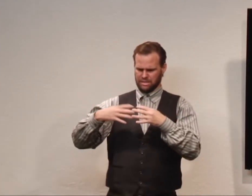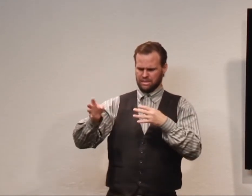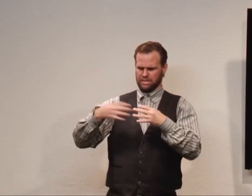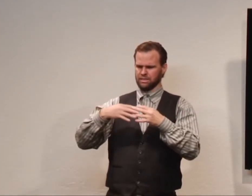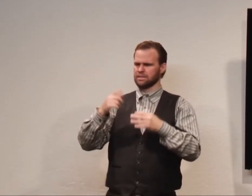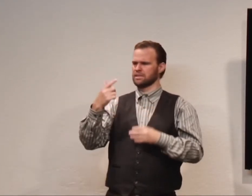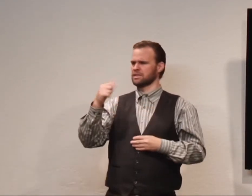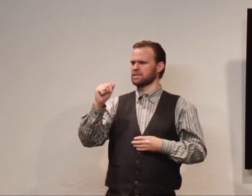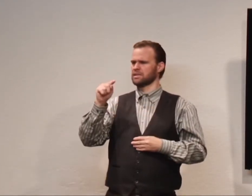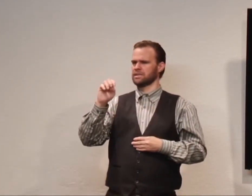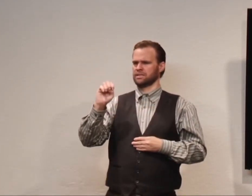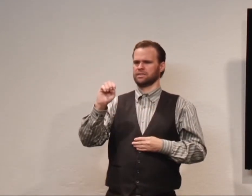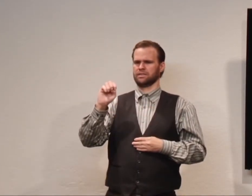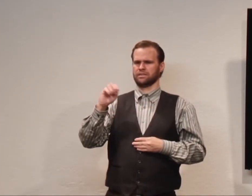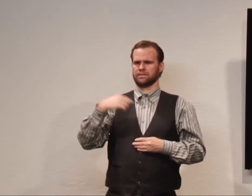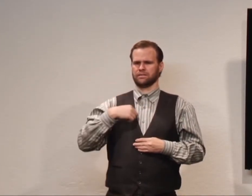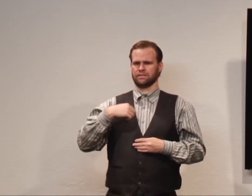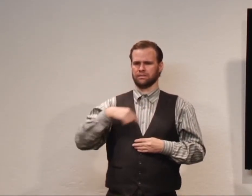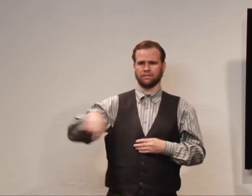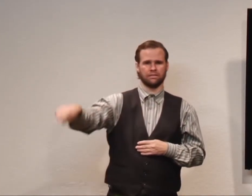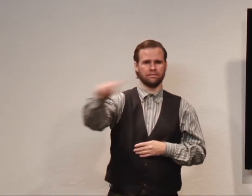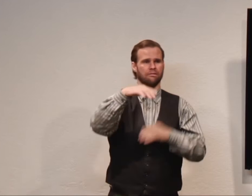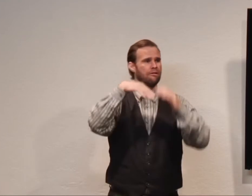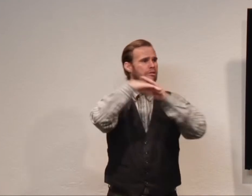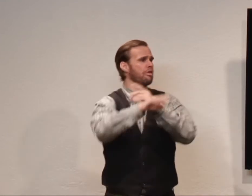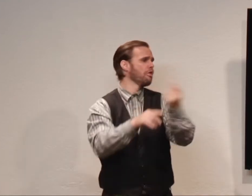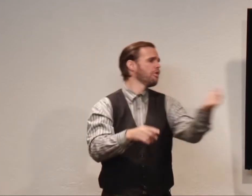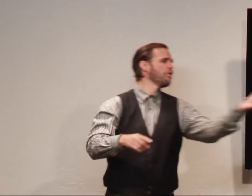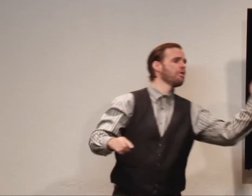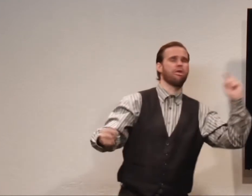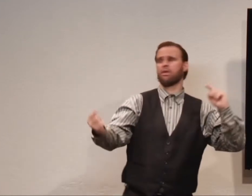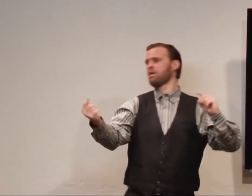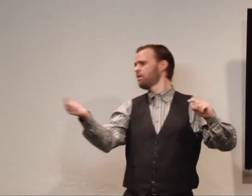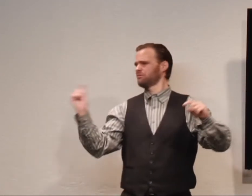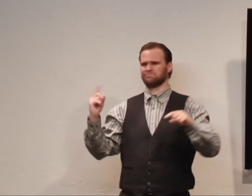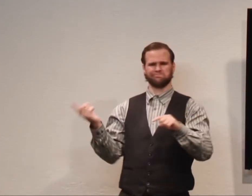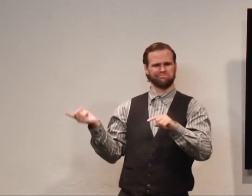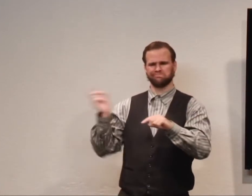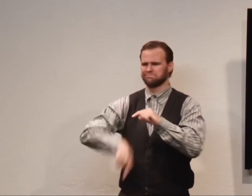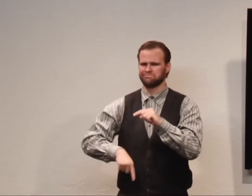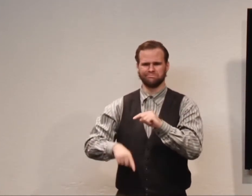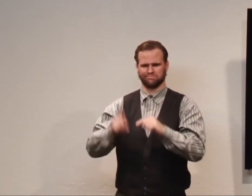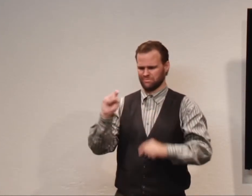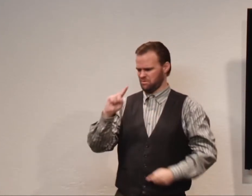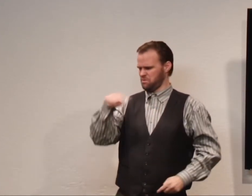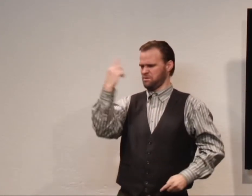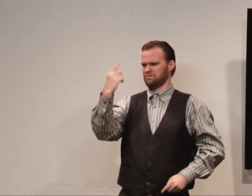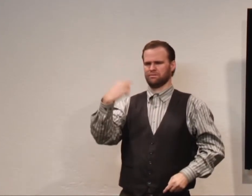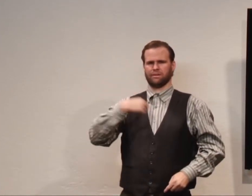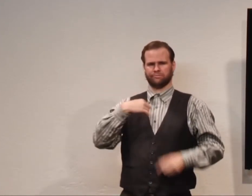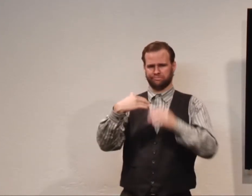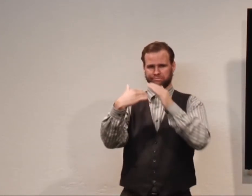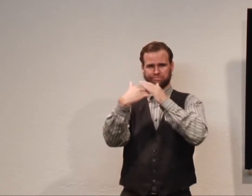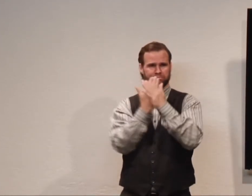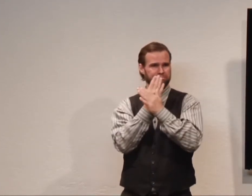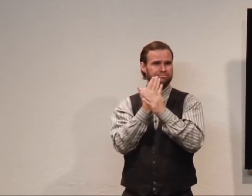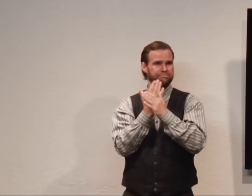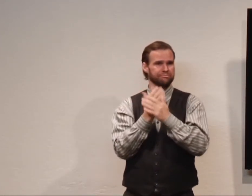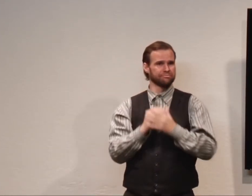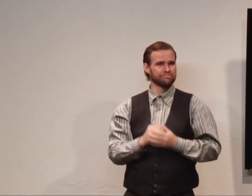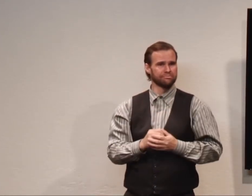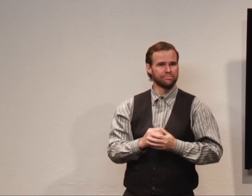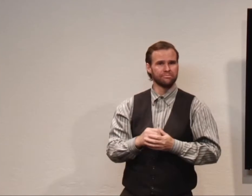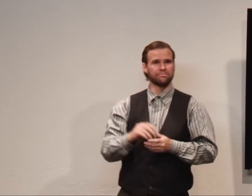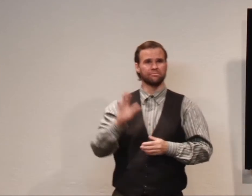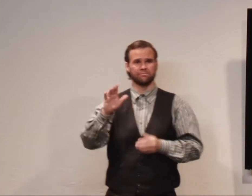things. Jesus announced, he said, I am the gate. Jesus said you couldn't come in any other way. You only had to come to the